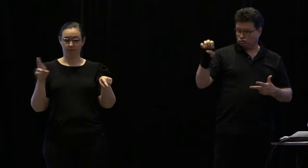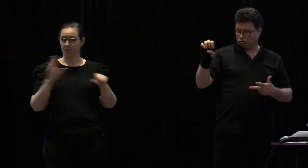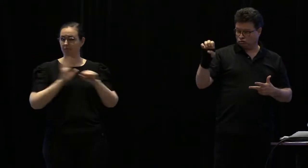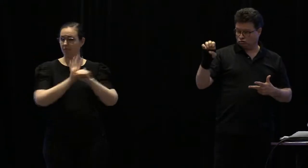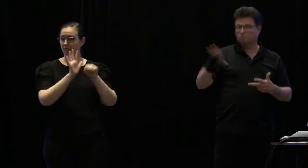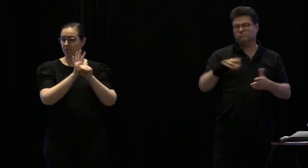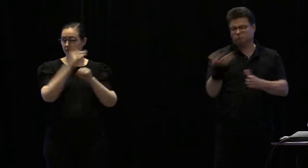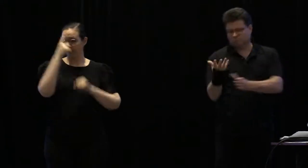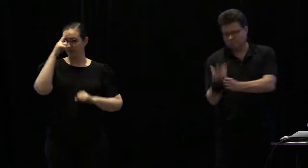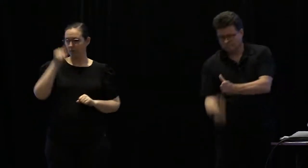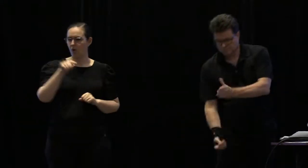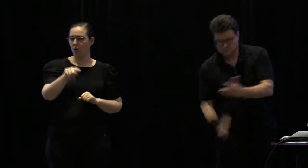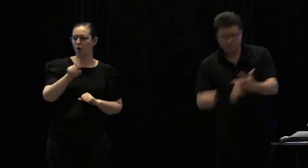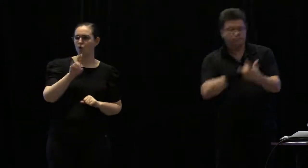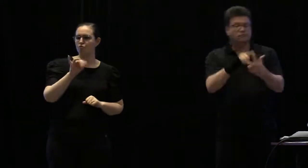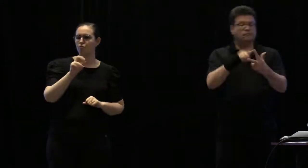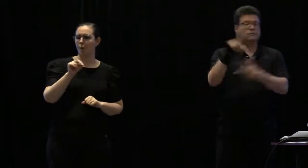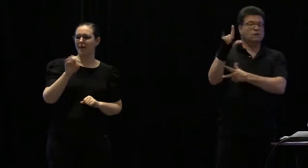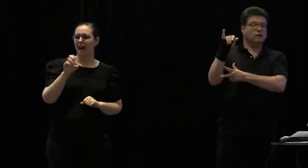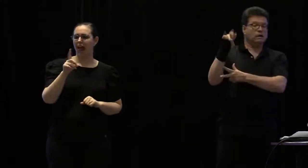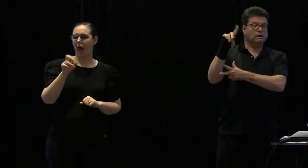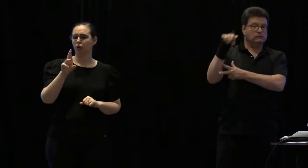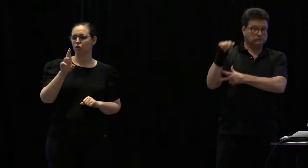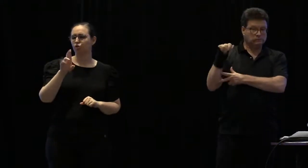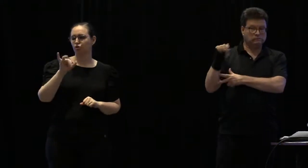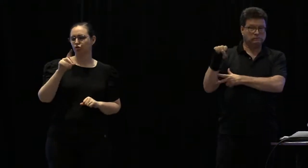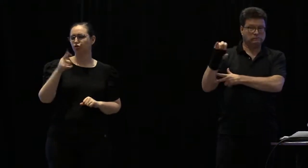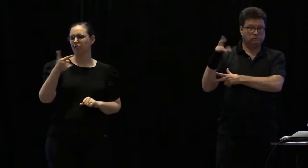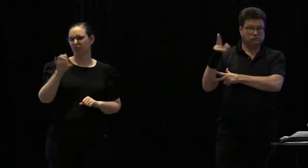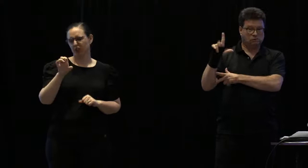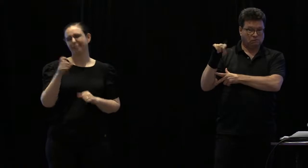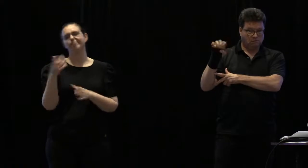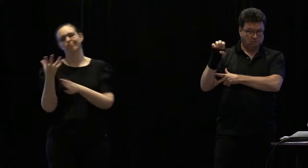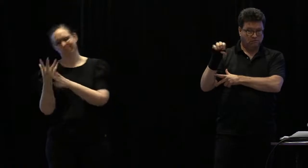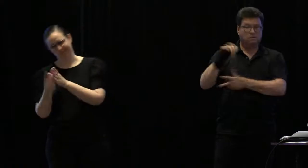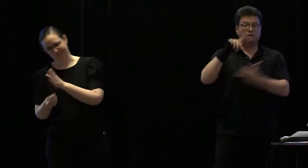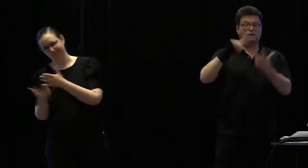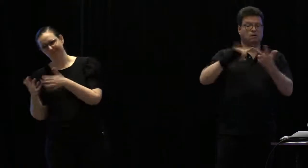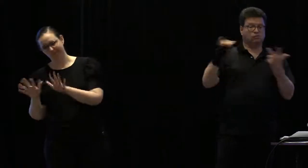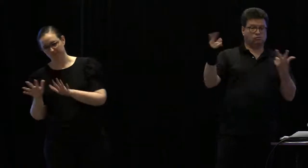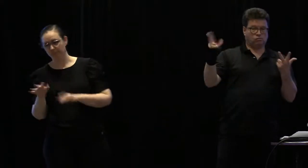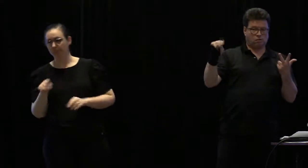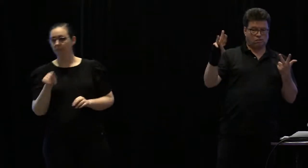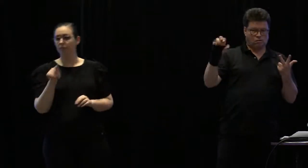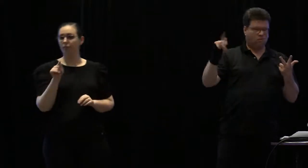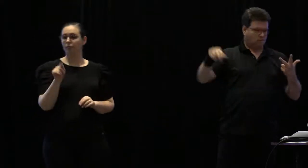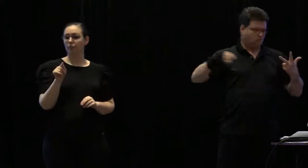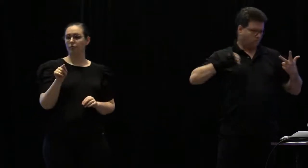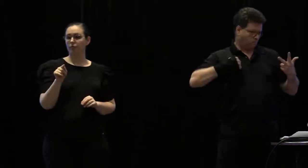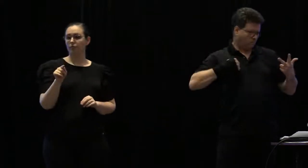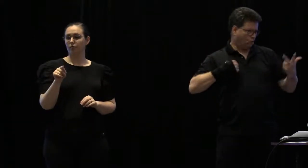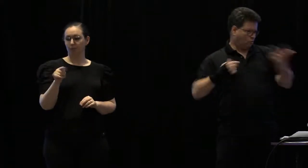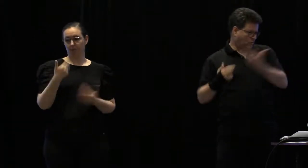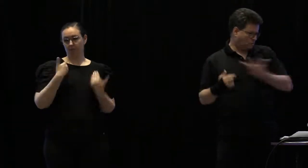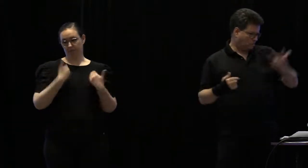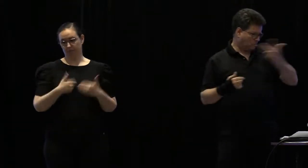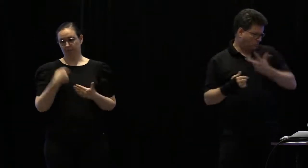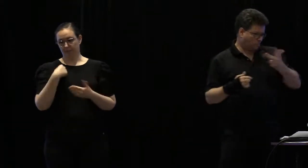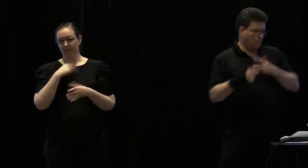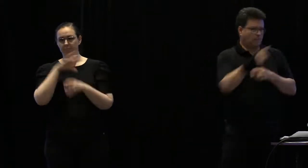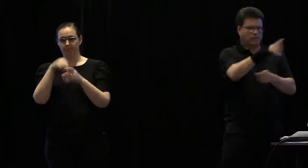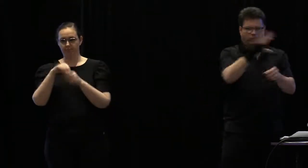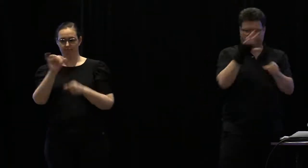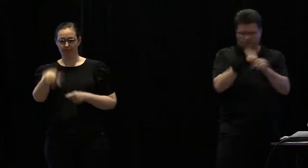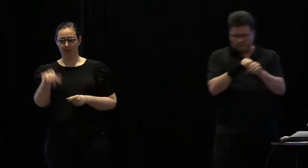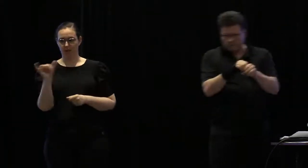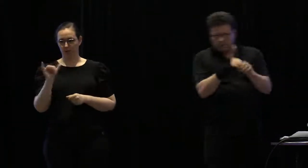Robin Eldridge case. Robin has since passed. Also, Linda Schulte and John Warren. The